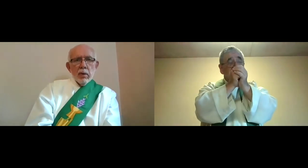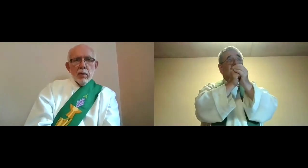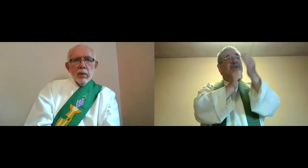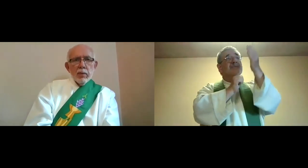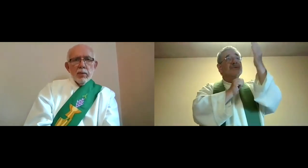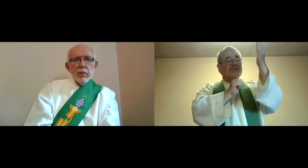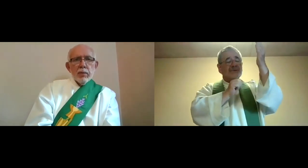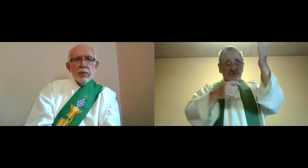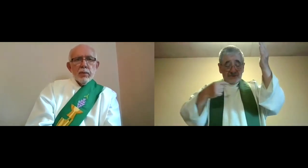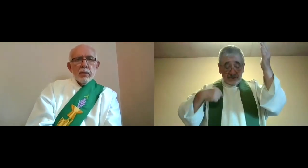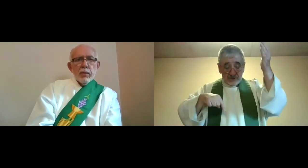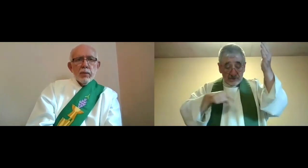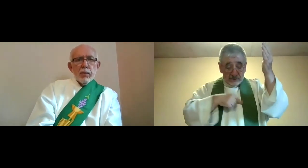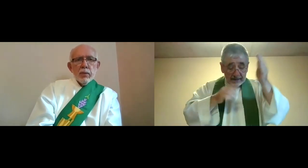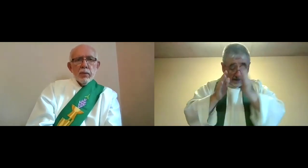and minister to you.